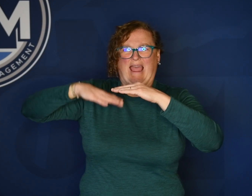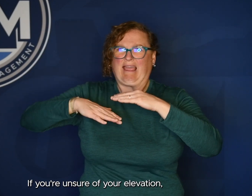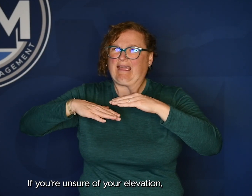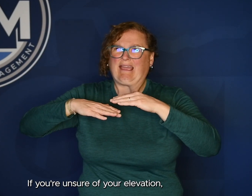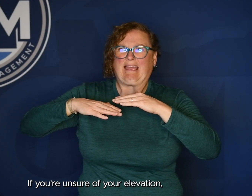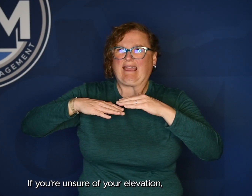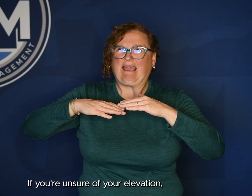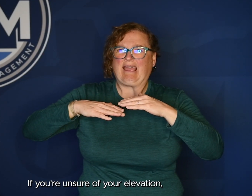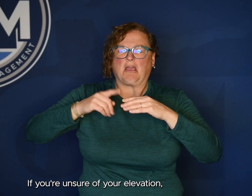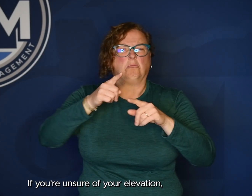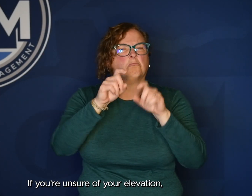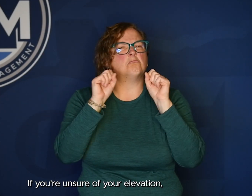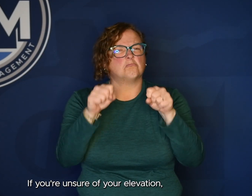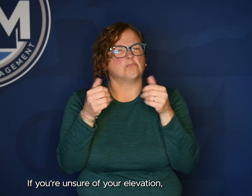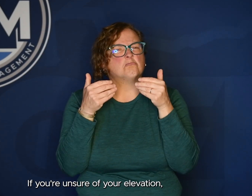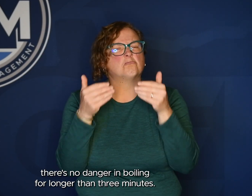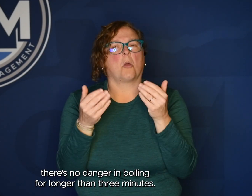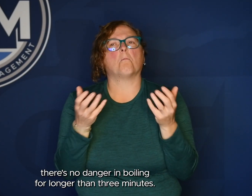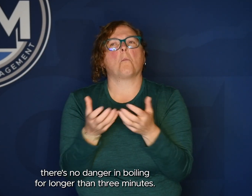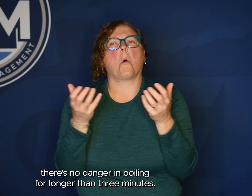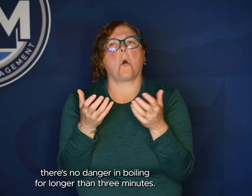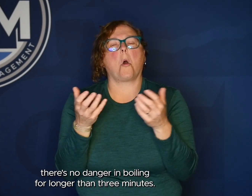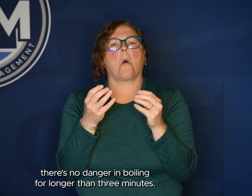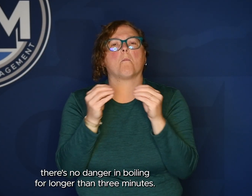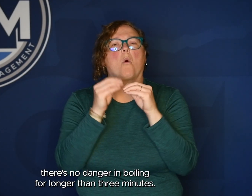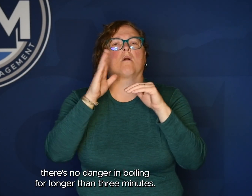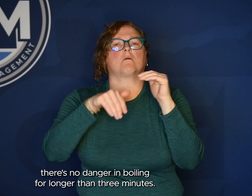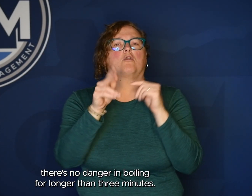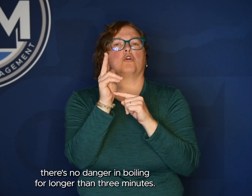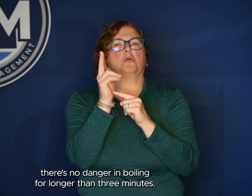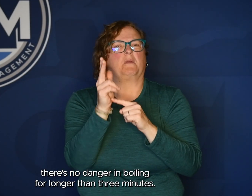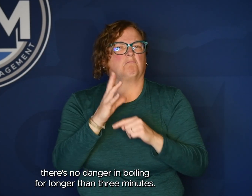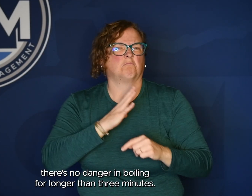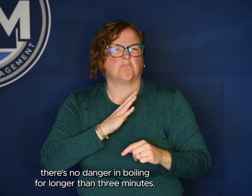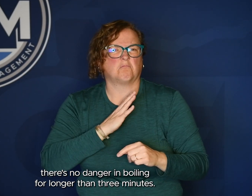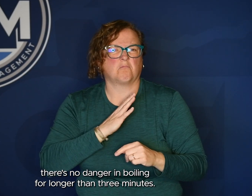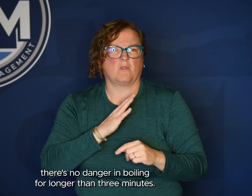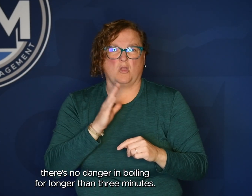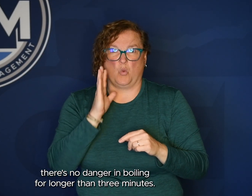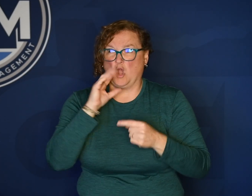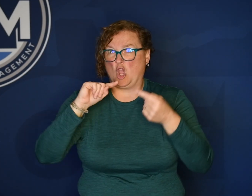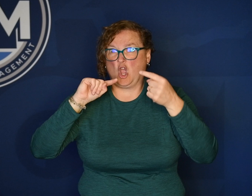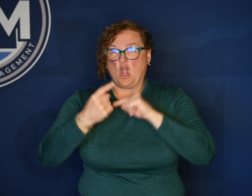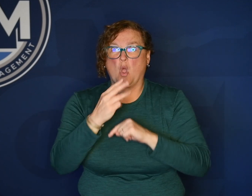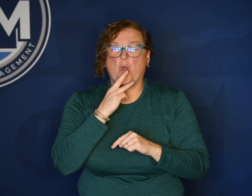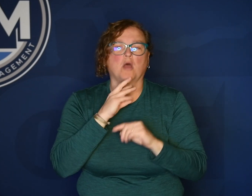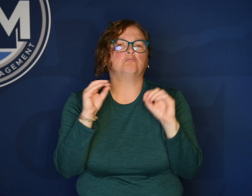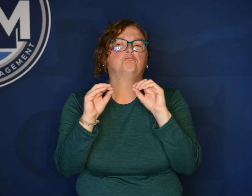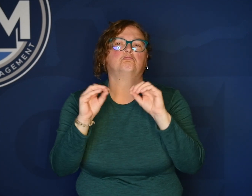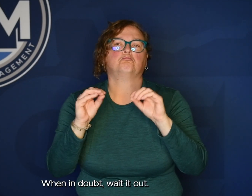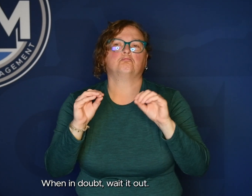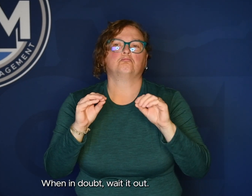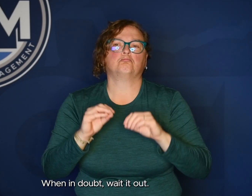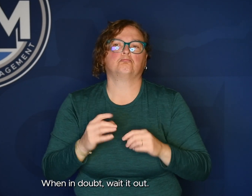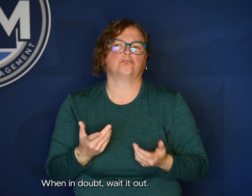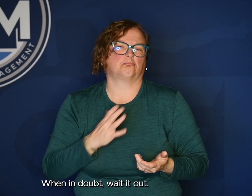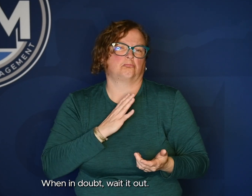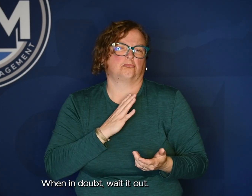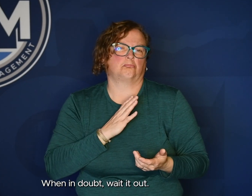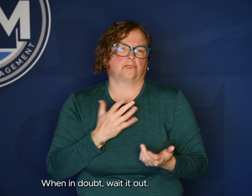If you're unsure of your elevation, there's no danger in boiling for longer than 3 minutes. When in doubt, wait it